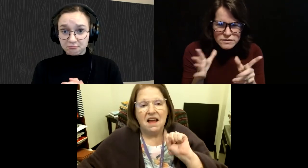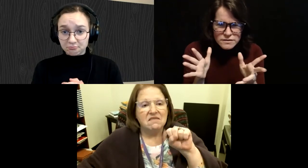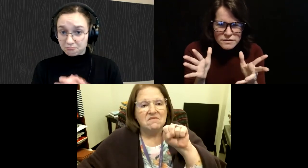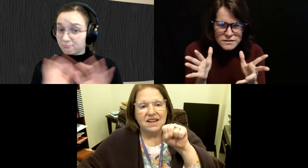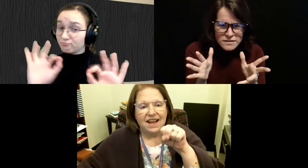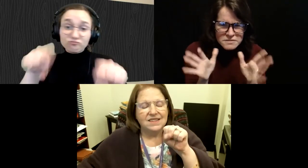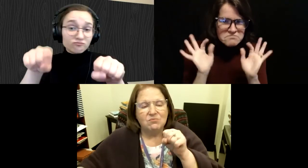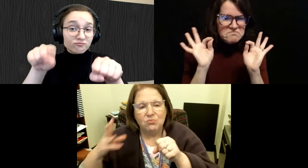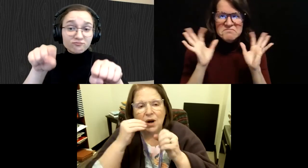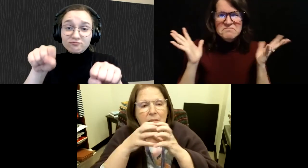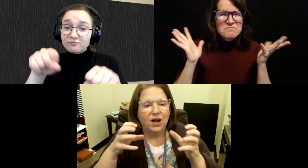something?